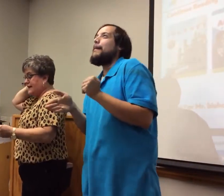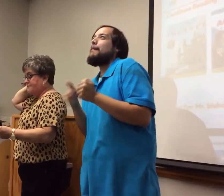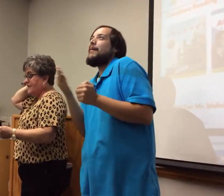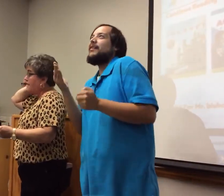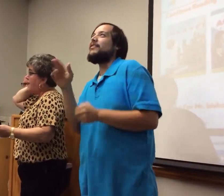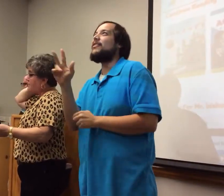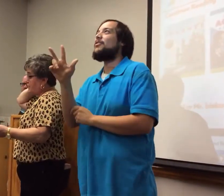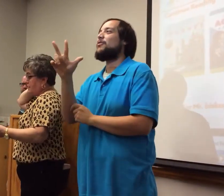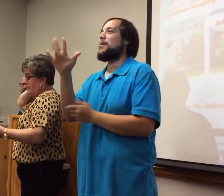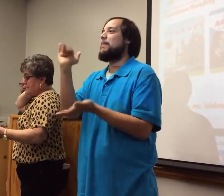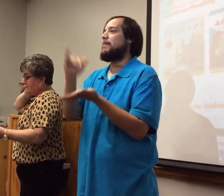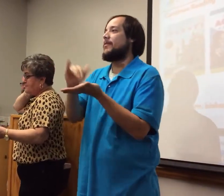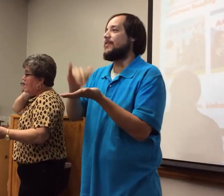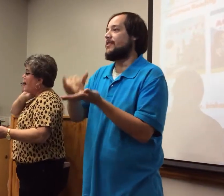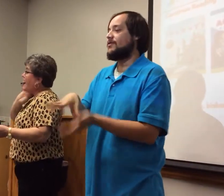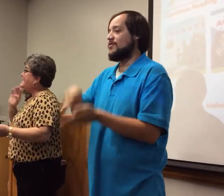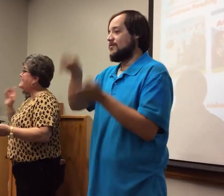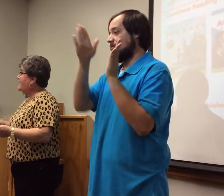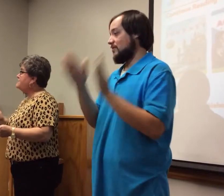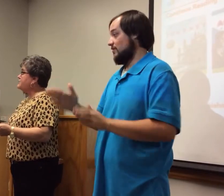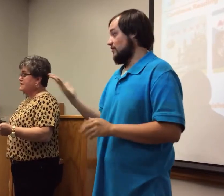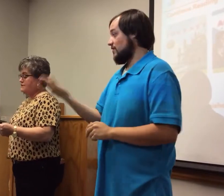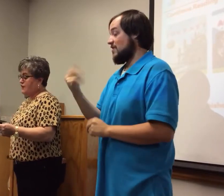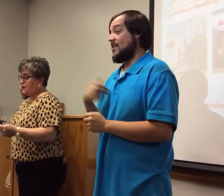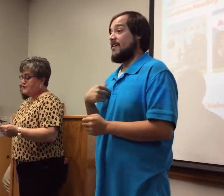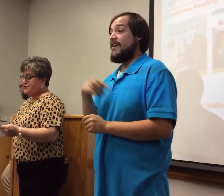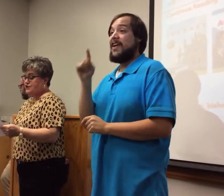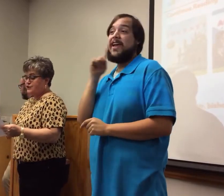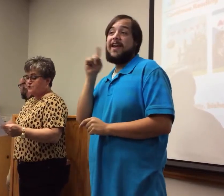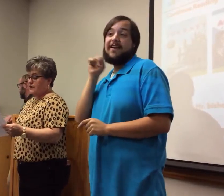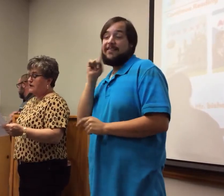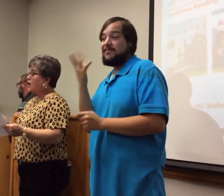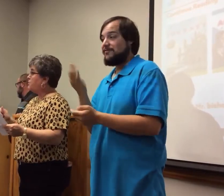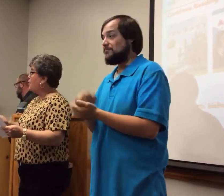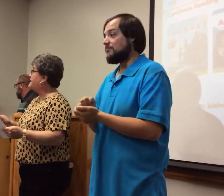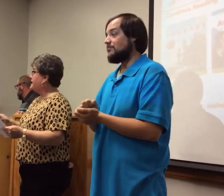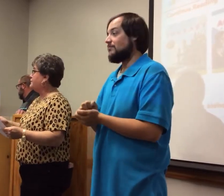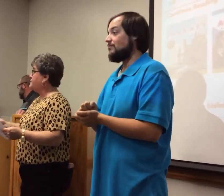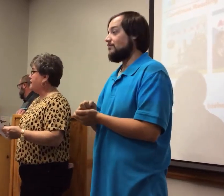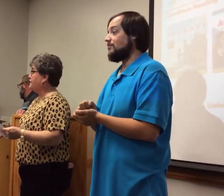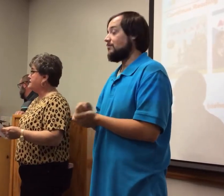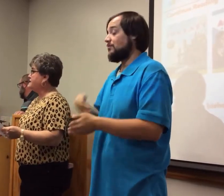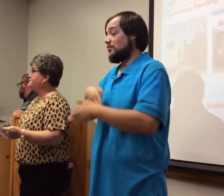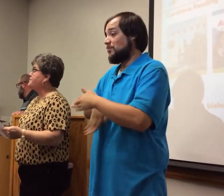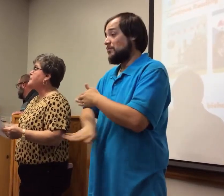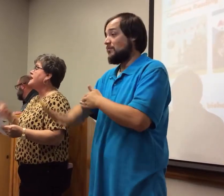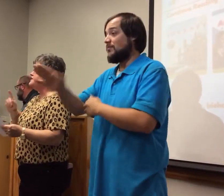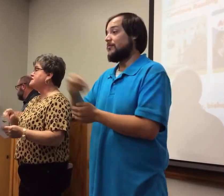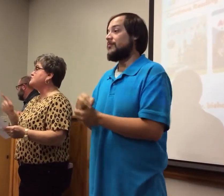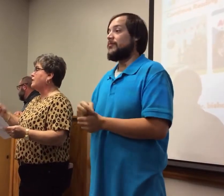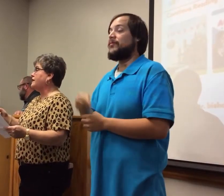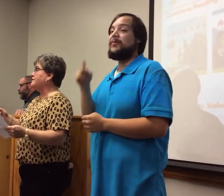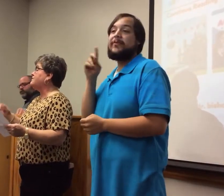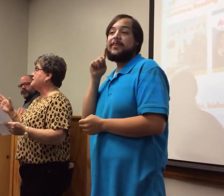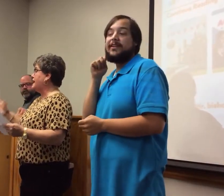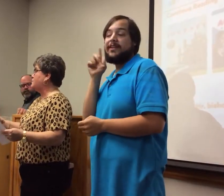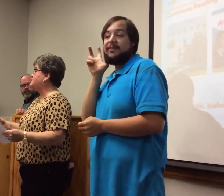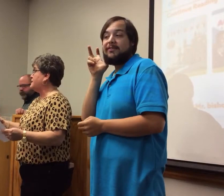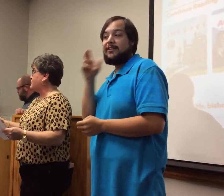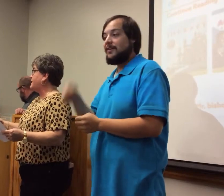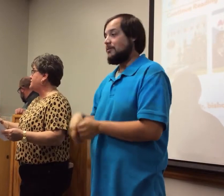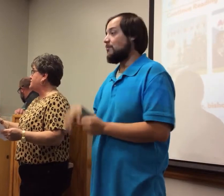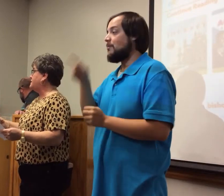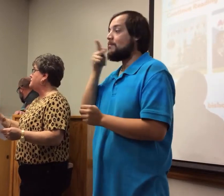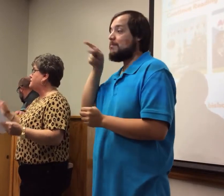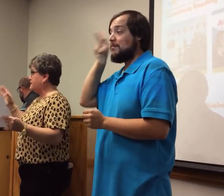U.S. Have a hearing loss, and 90% of those children are born to hearing parents. This is where the